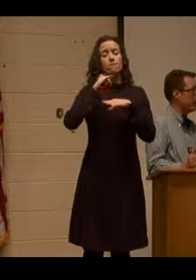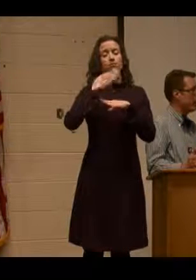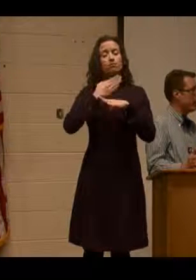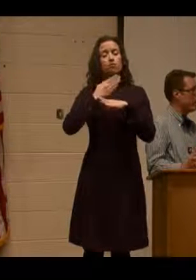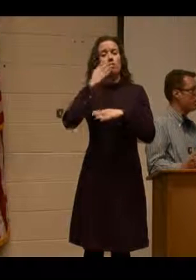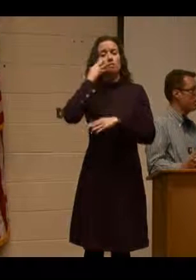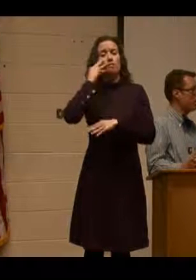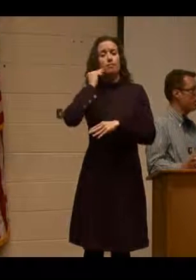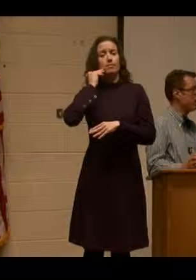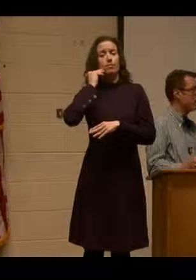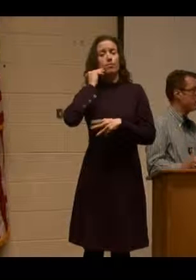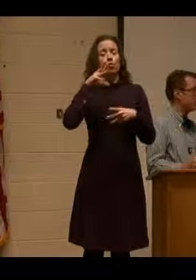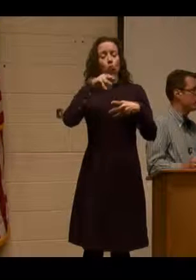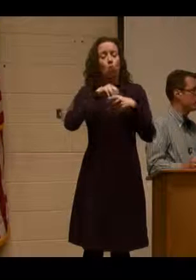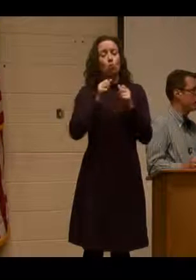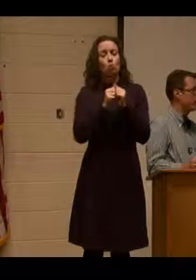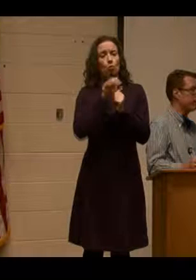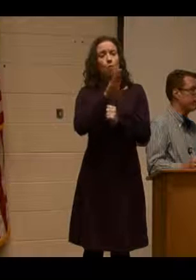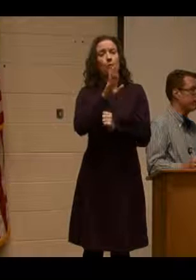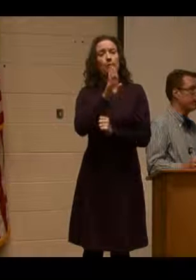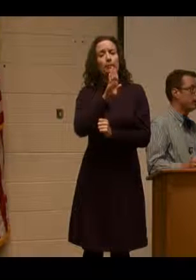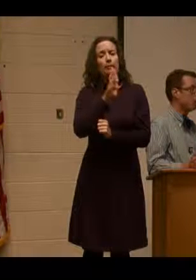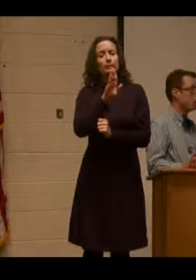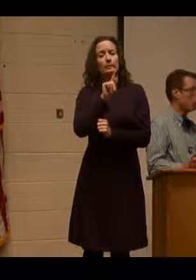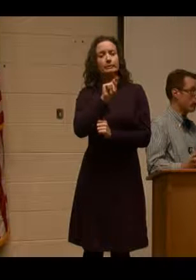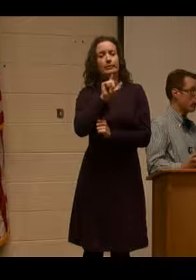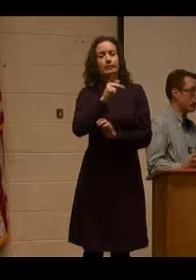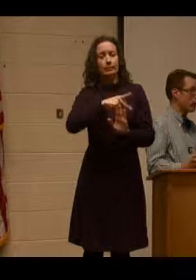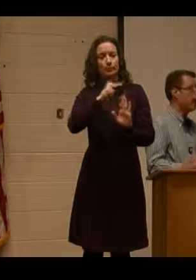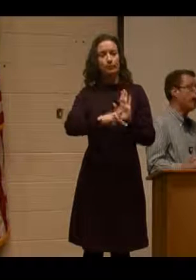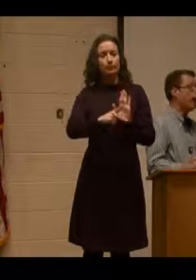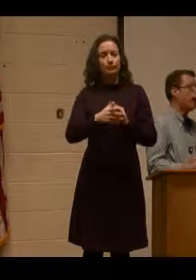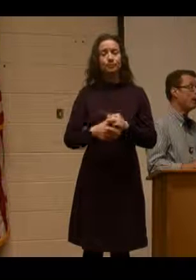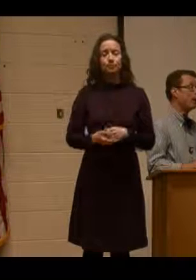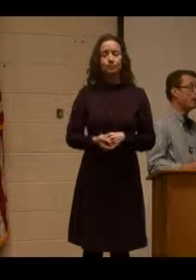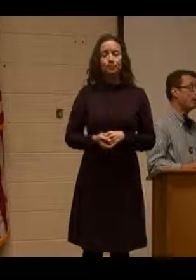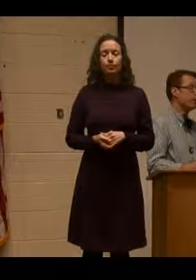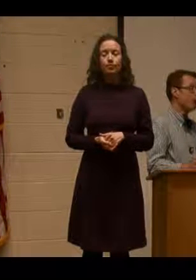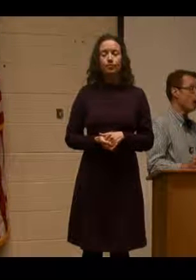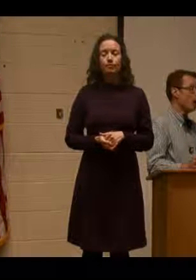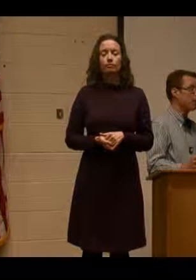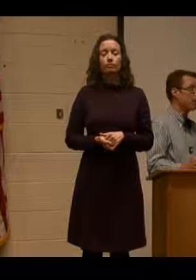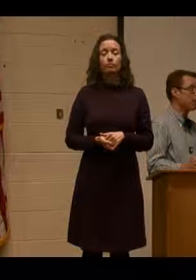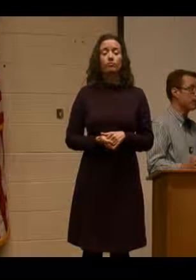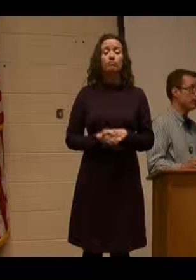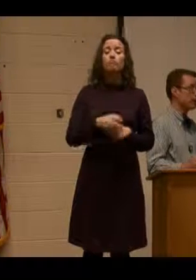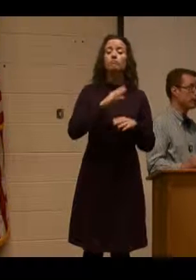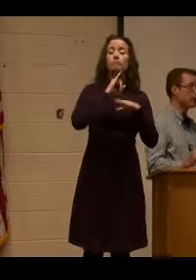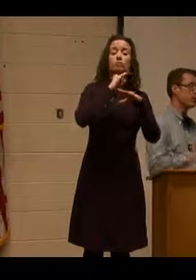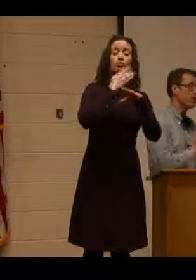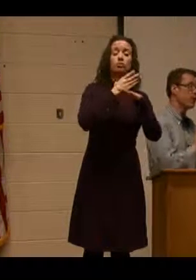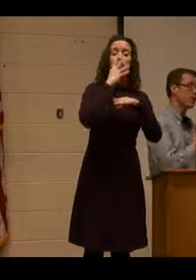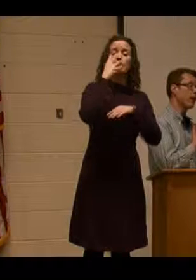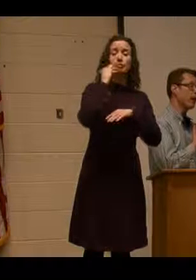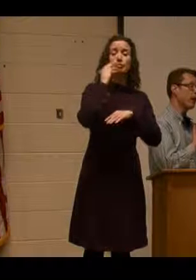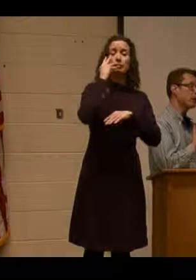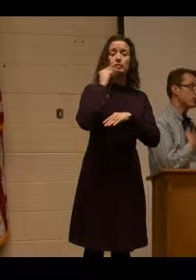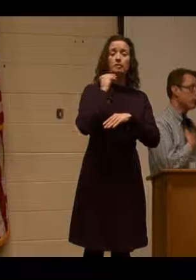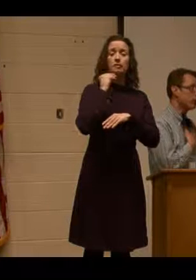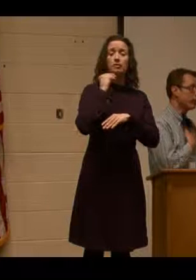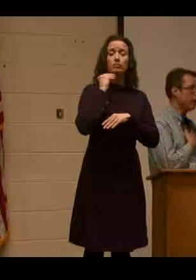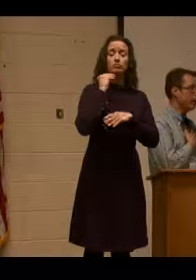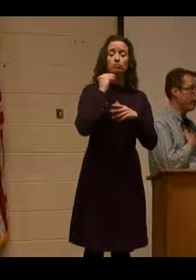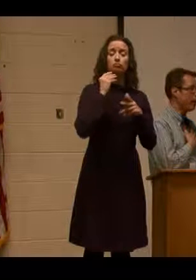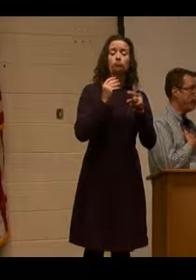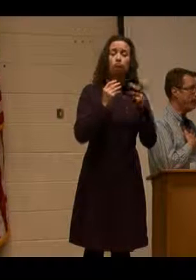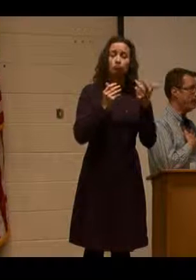to Life program. This job experience is something that generally is paid, they're